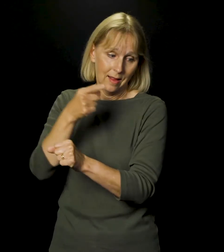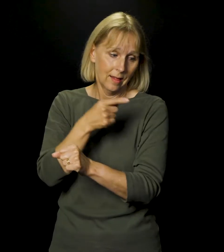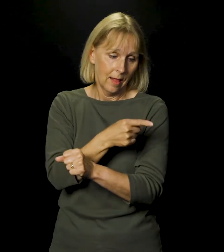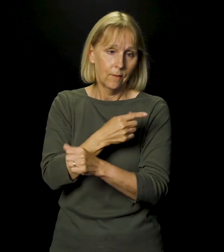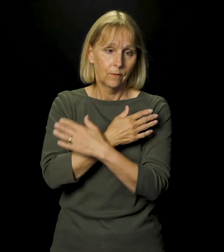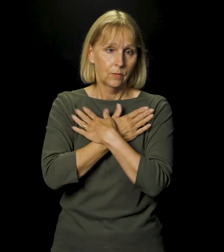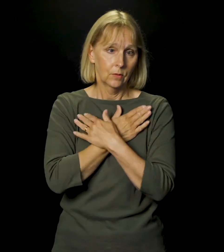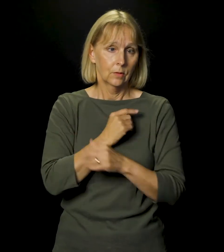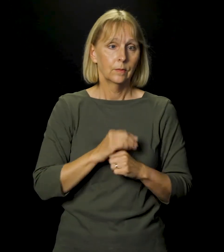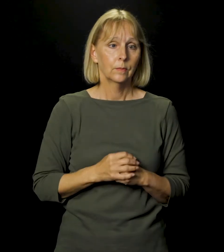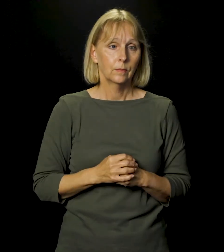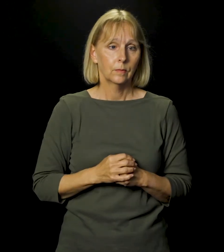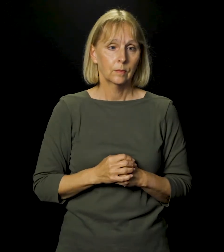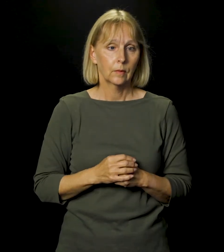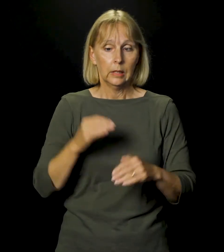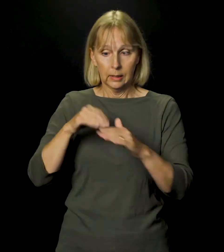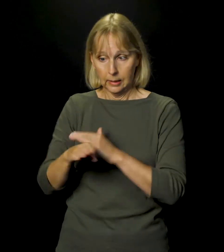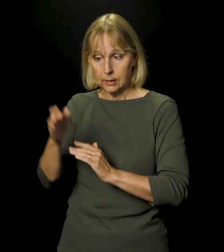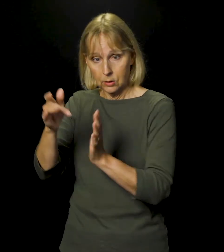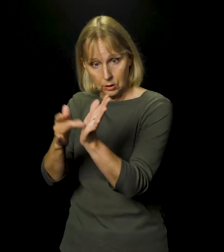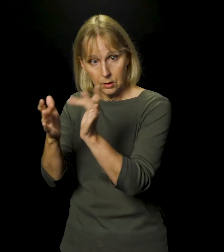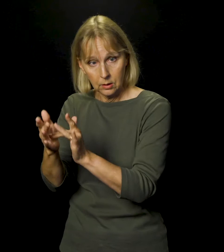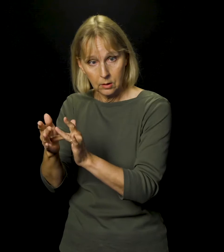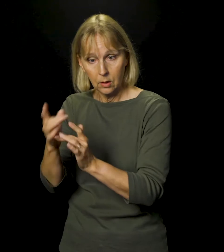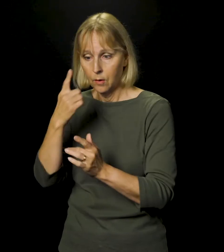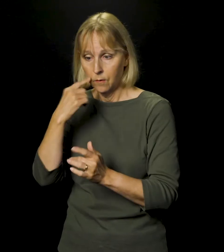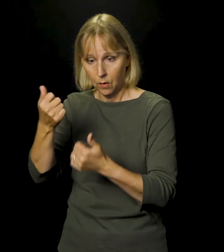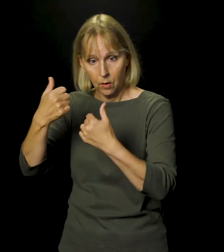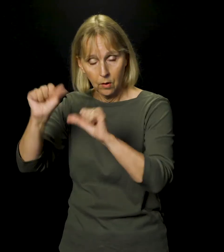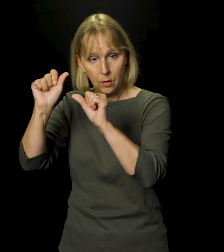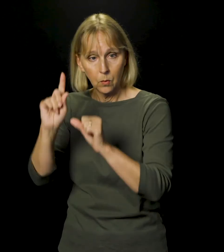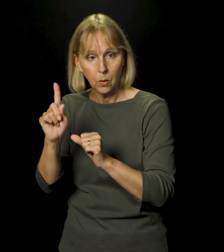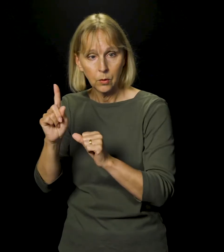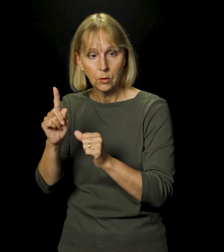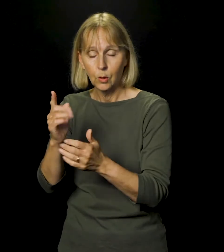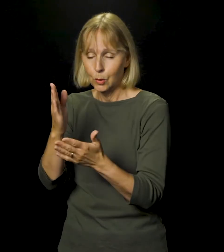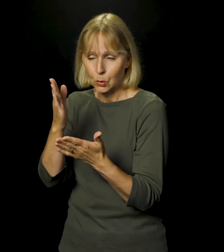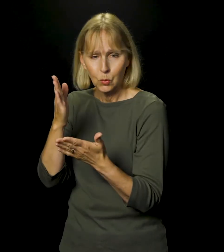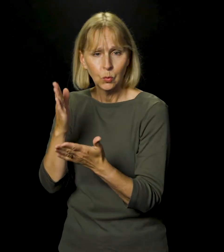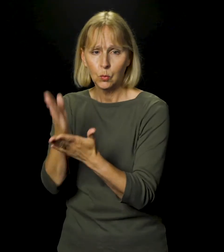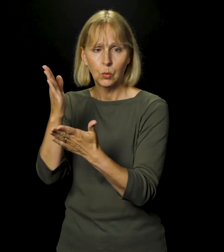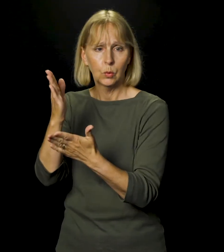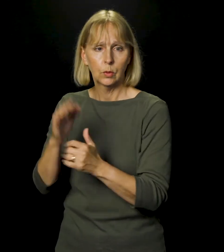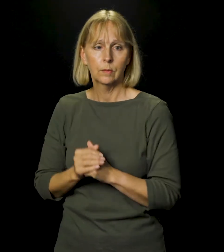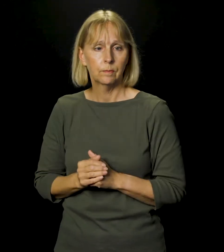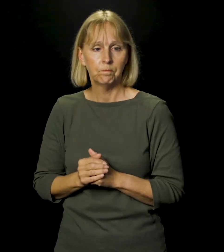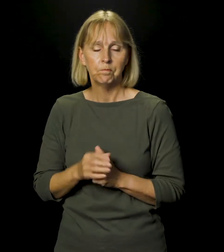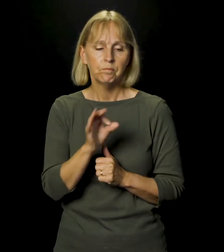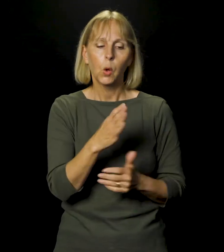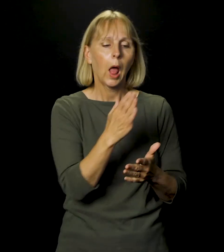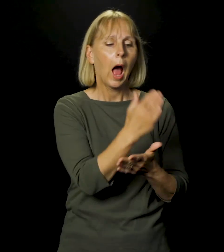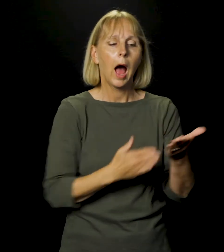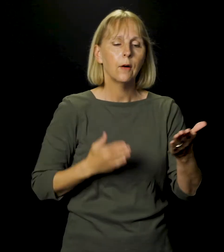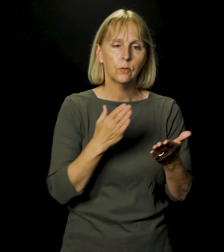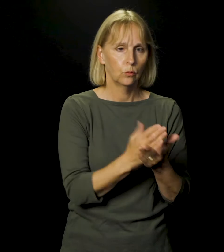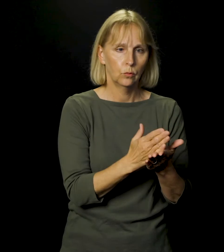truth, but in me you will find uncorruptible truth. You don't have to settle for living with a half lie